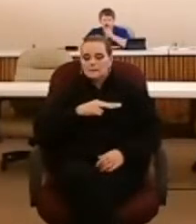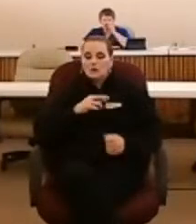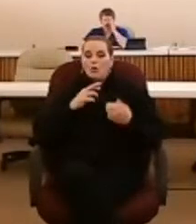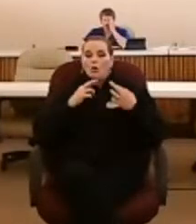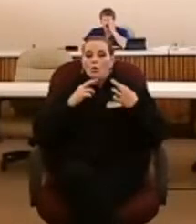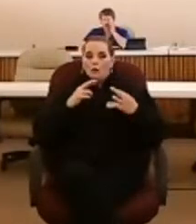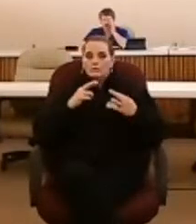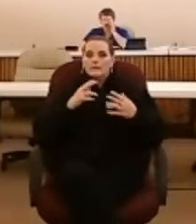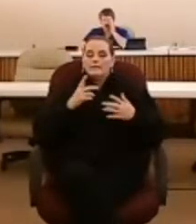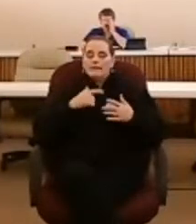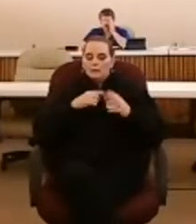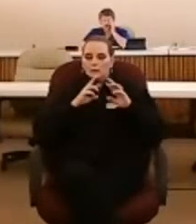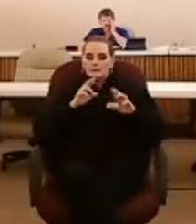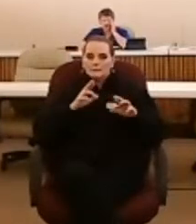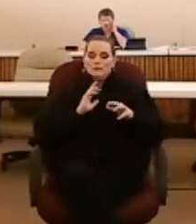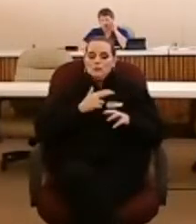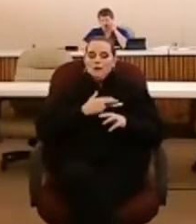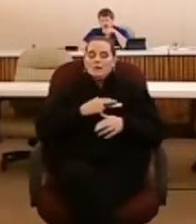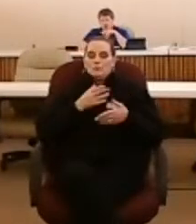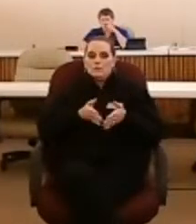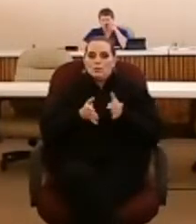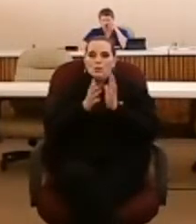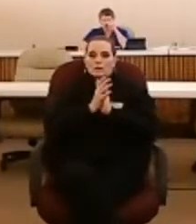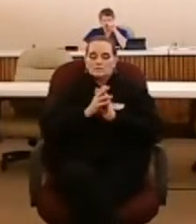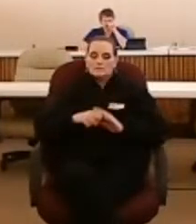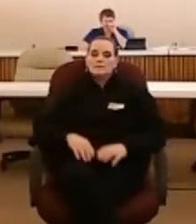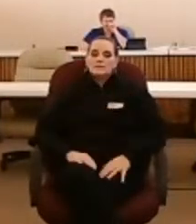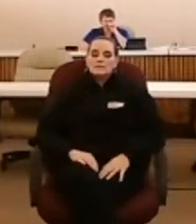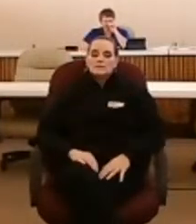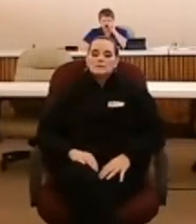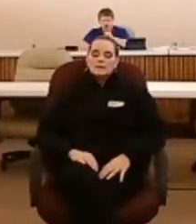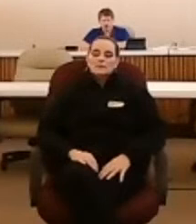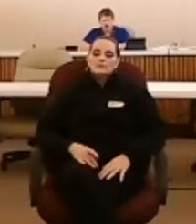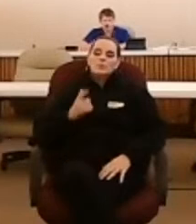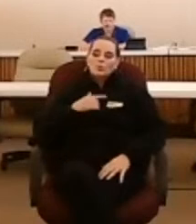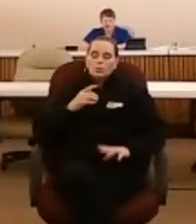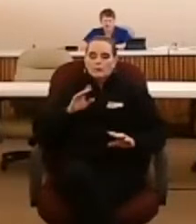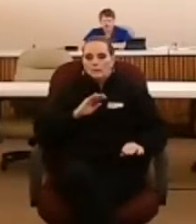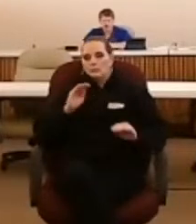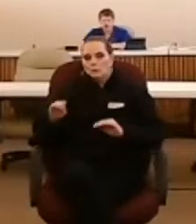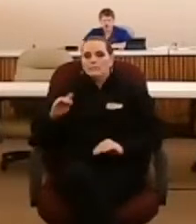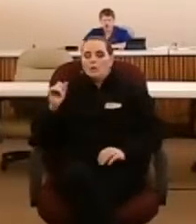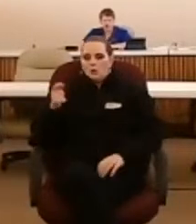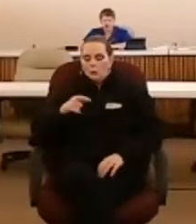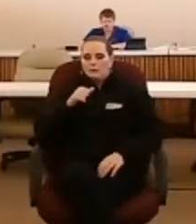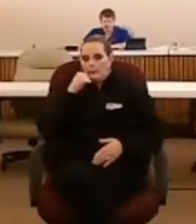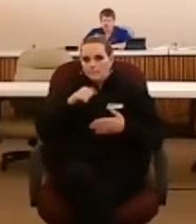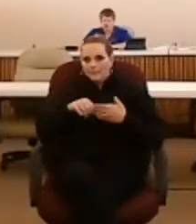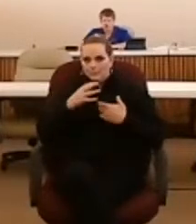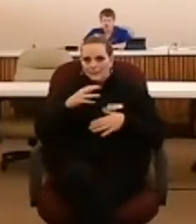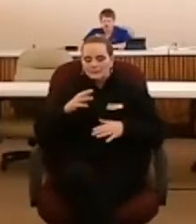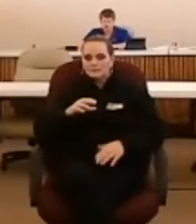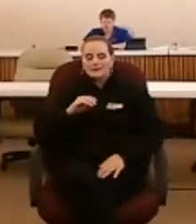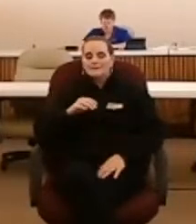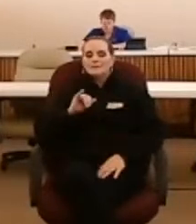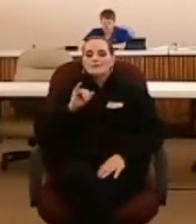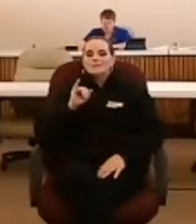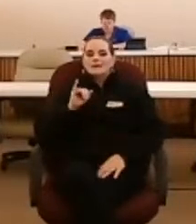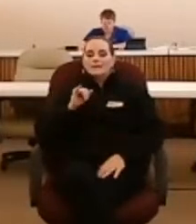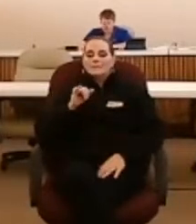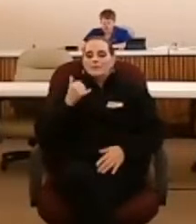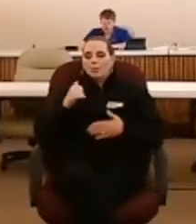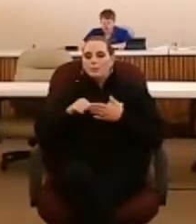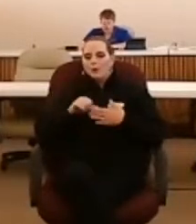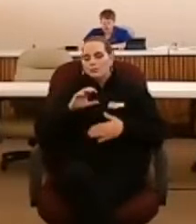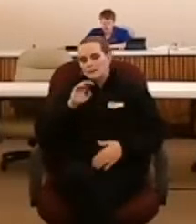to our request. And basically, the town would put in a new post. We'd move all the existing mailboxes, but if the postmaster okays it. But I